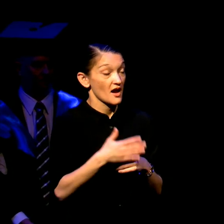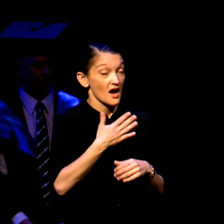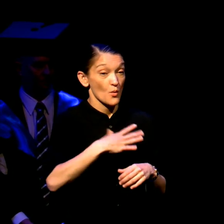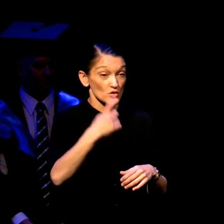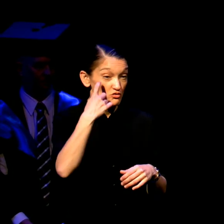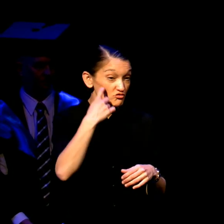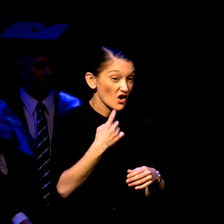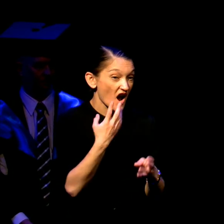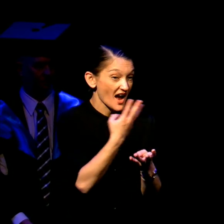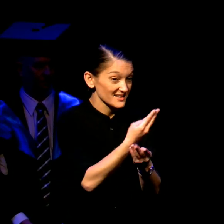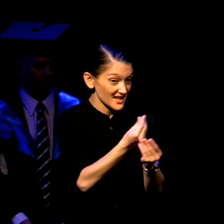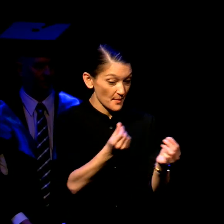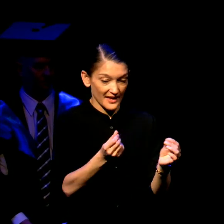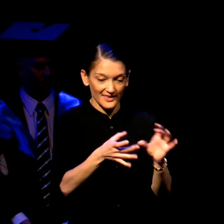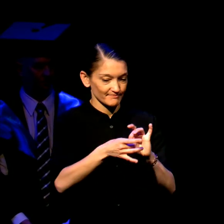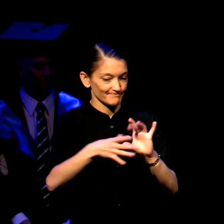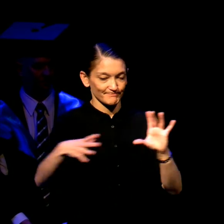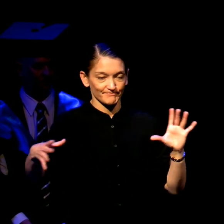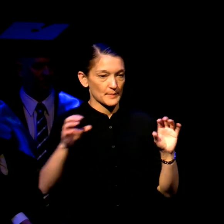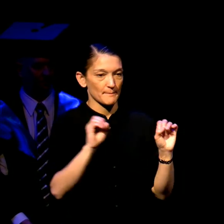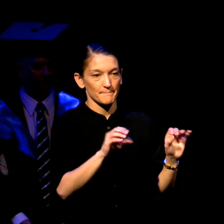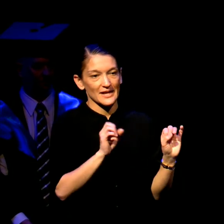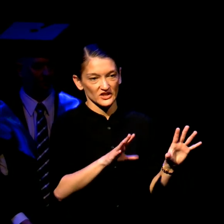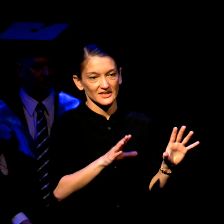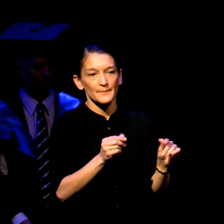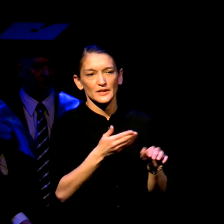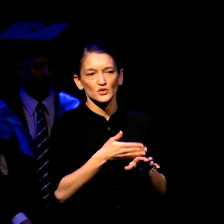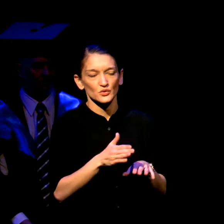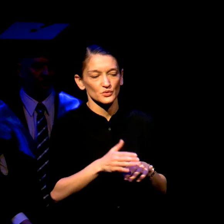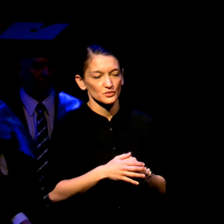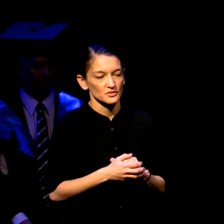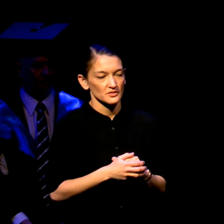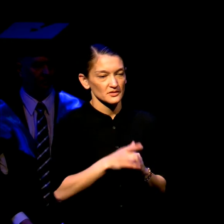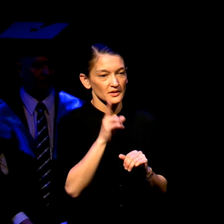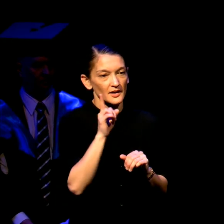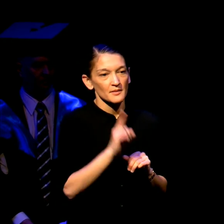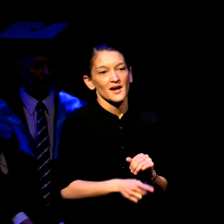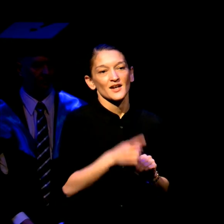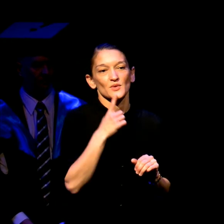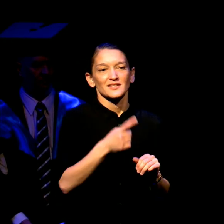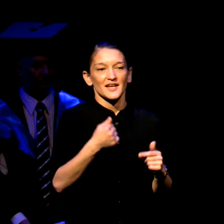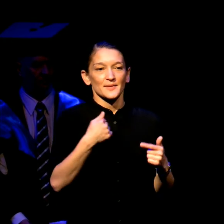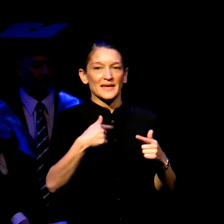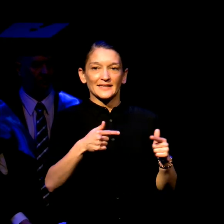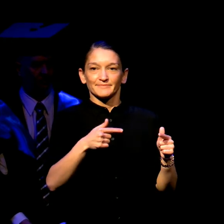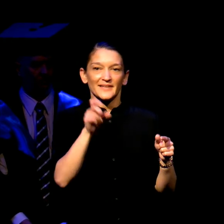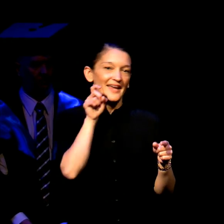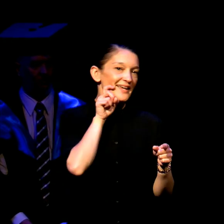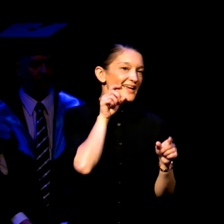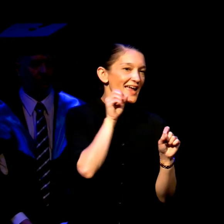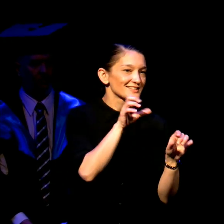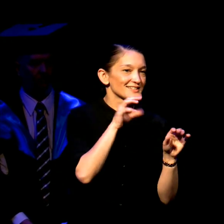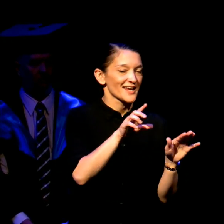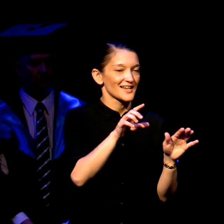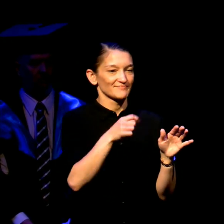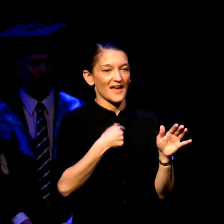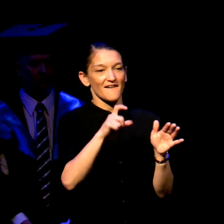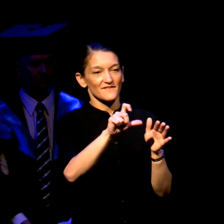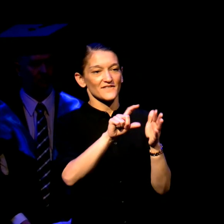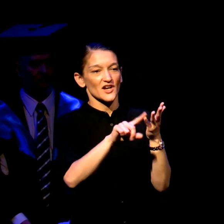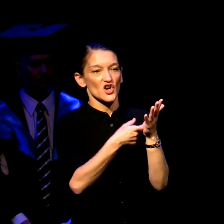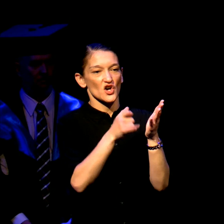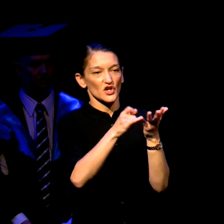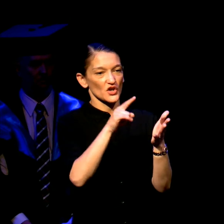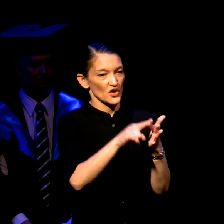that had nothing to do with magic and illusion. But the curse of an entertainer is you live gig to gig, paycheck to paycheck, and all